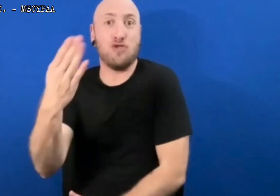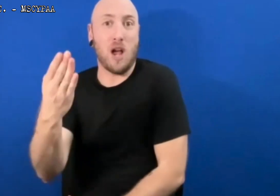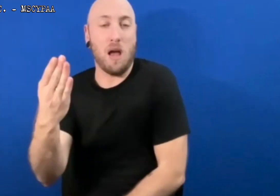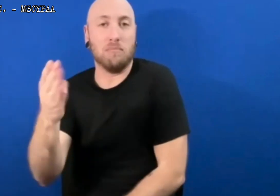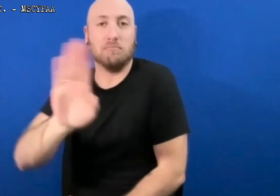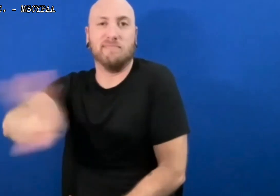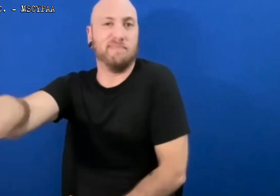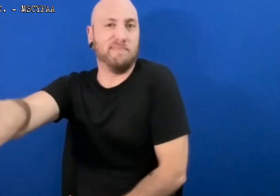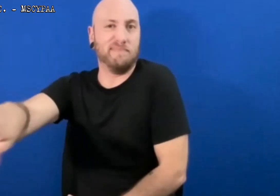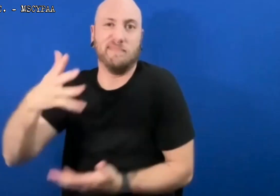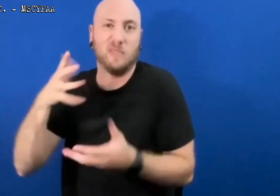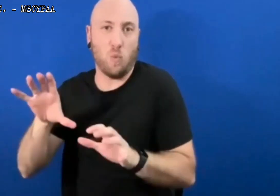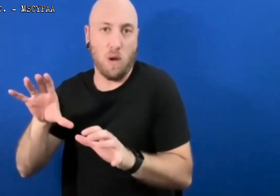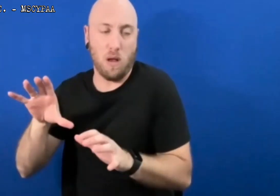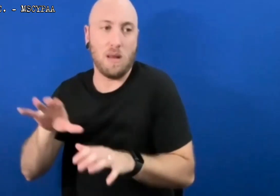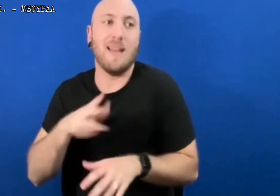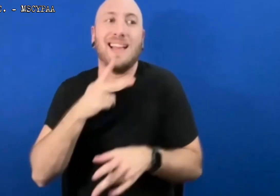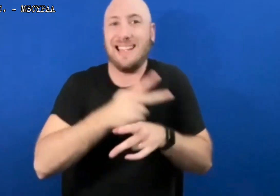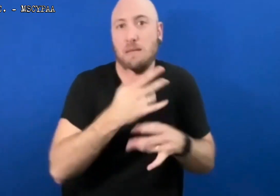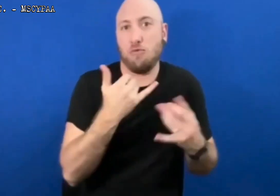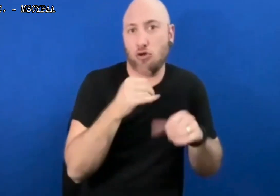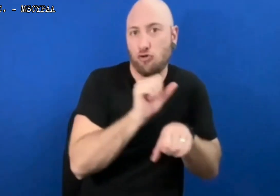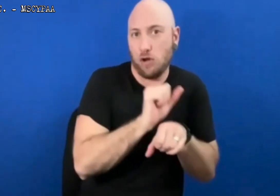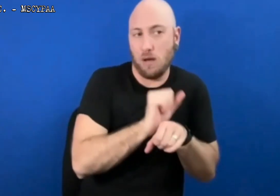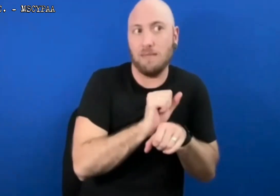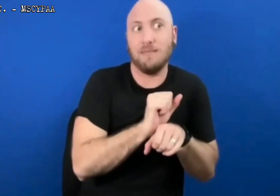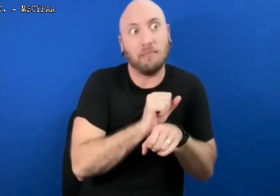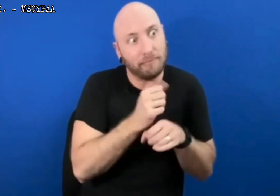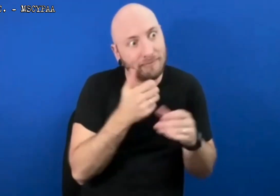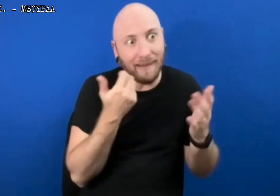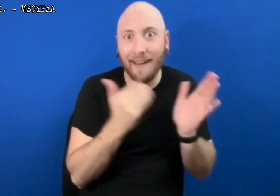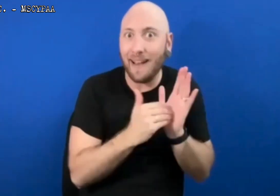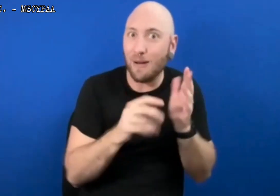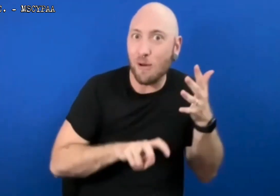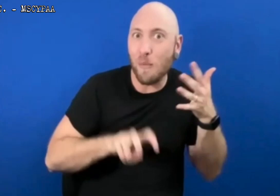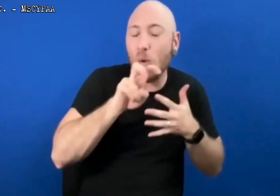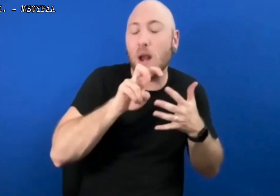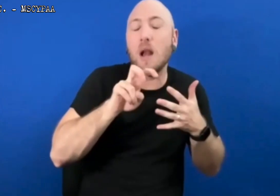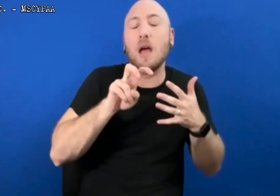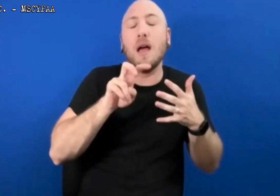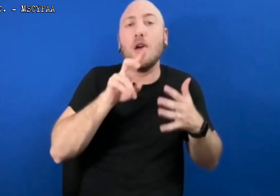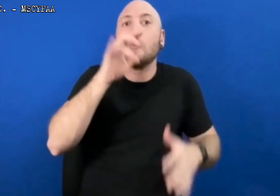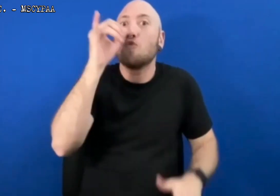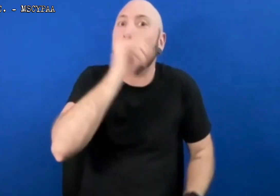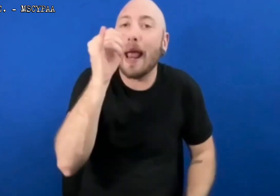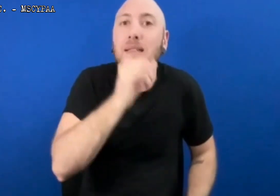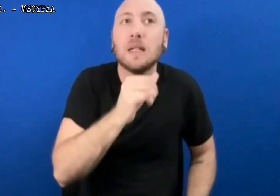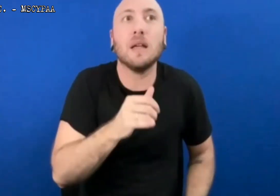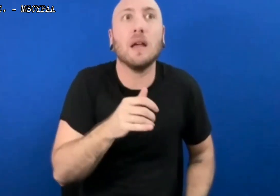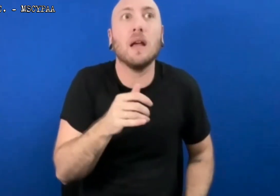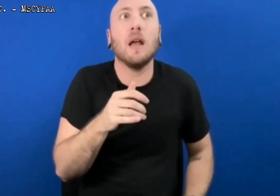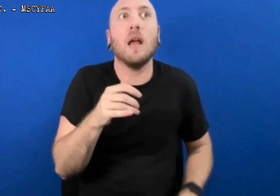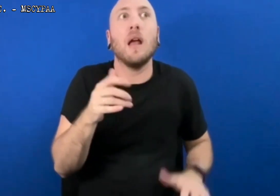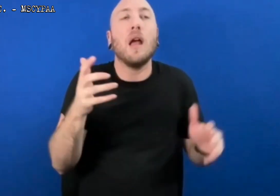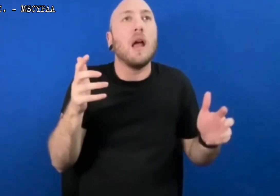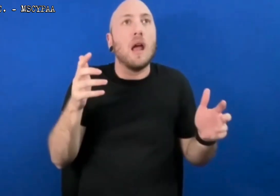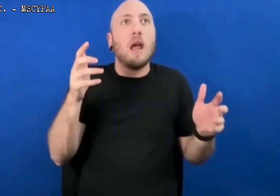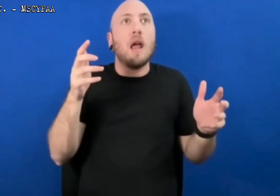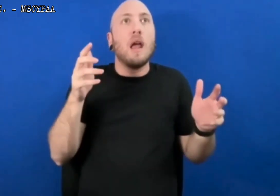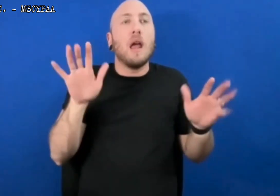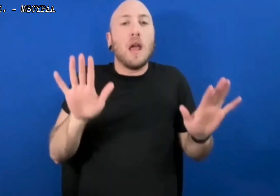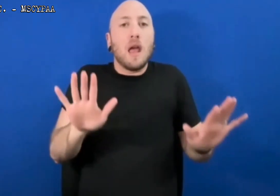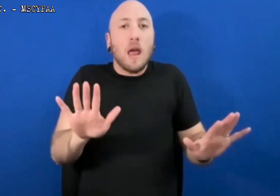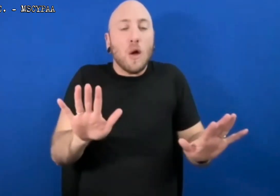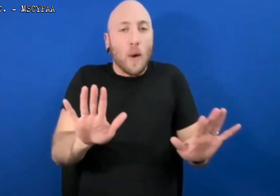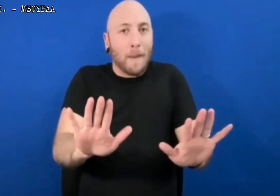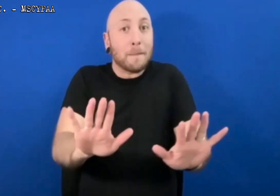And I ended up getting promoted again. And, it's like, it's kind of crazy, but like, if you don't believe